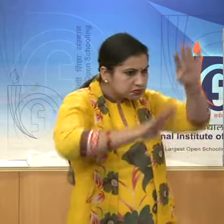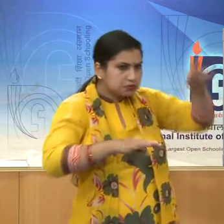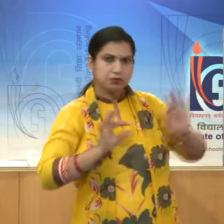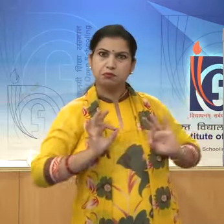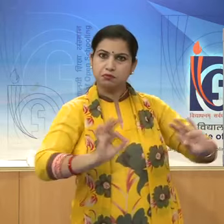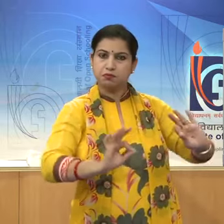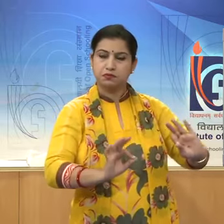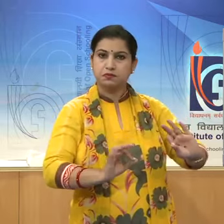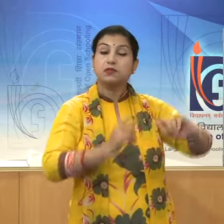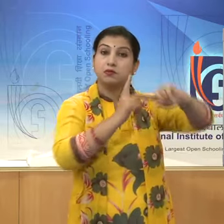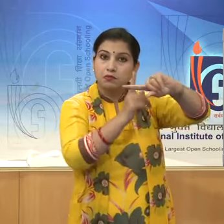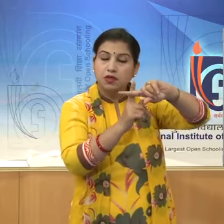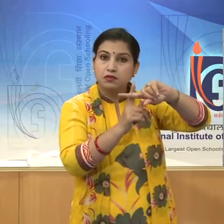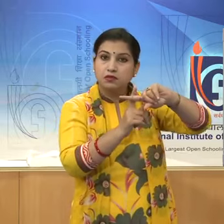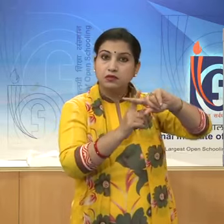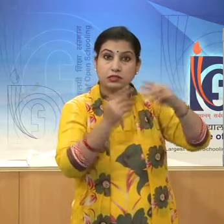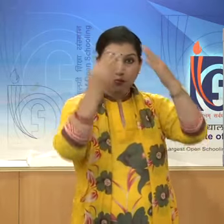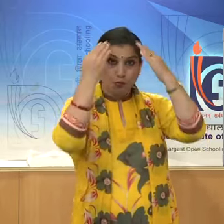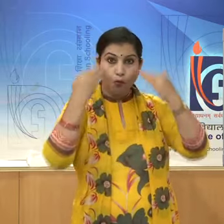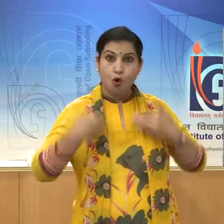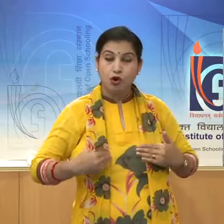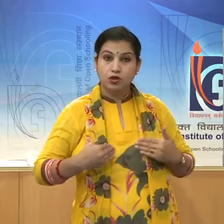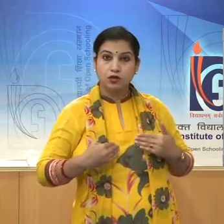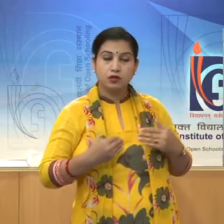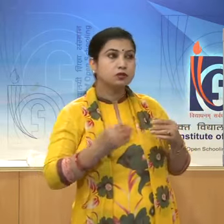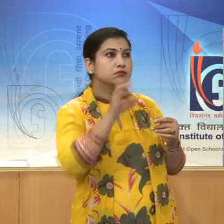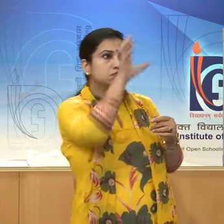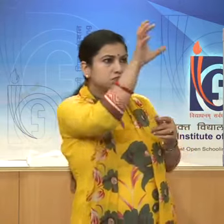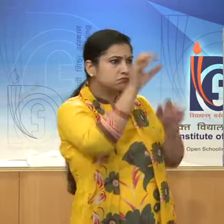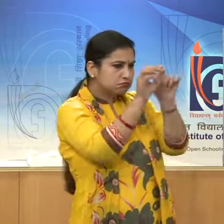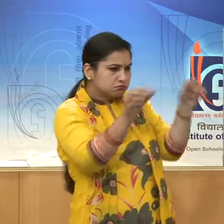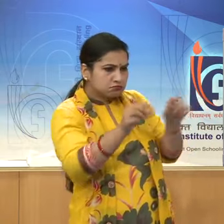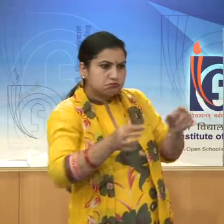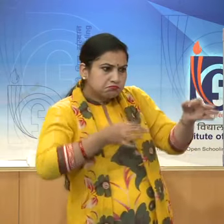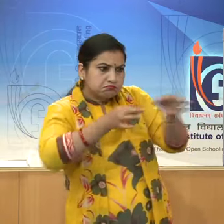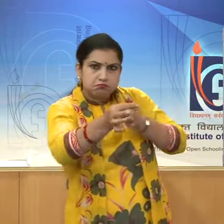movements, and strong anatomy details.